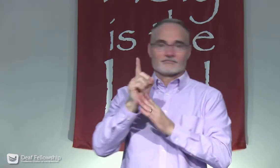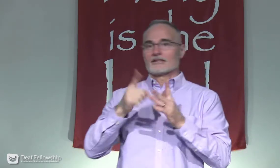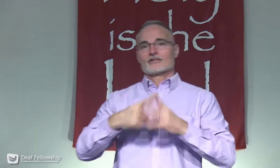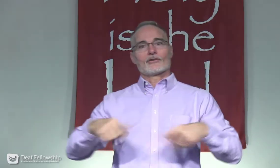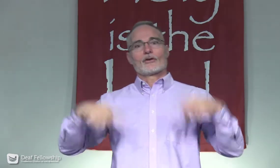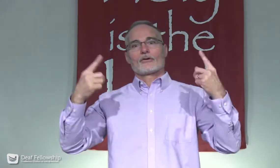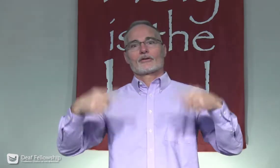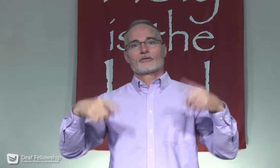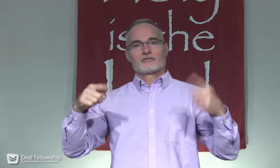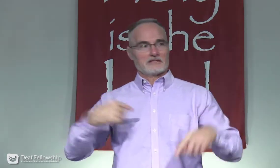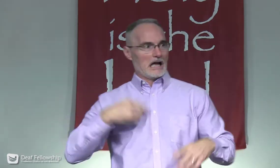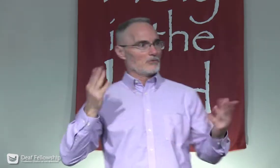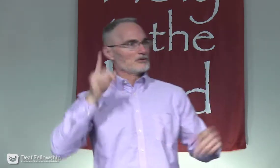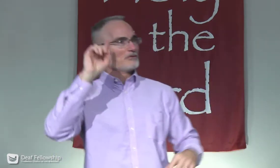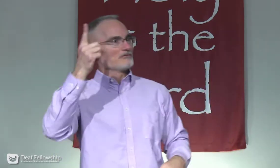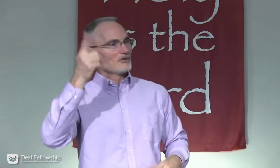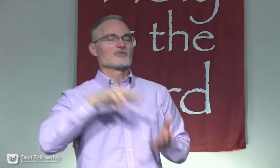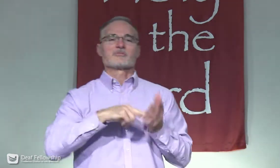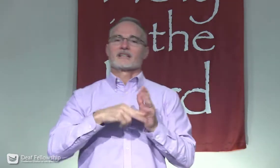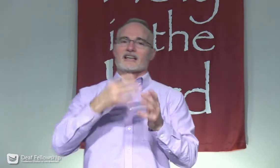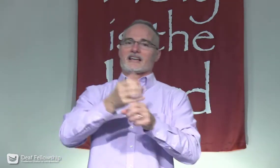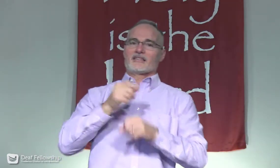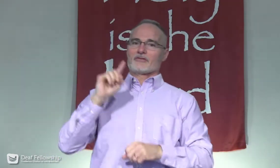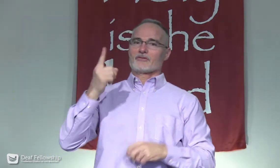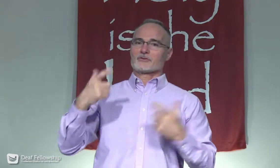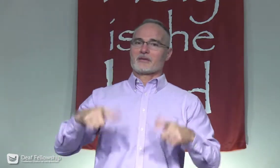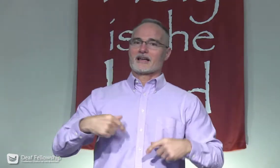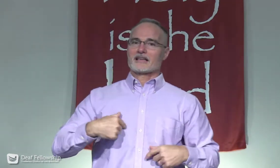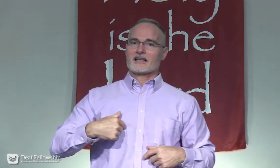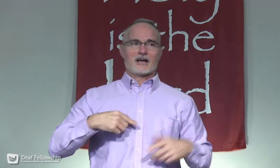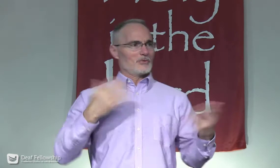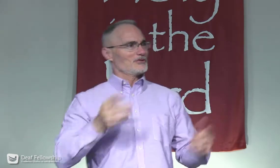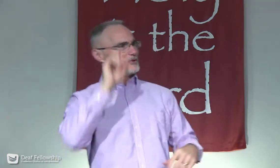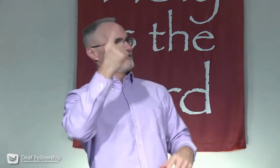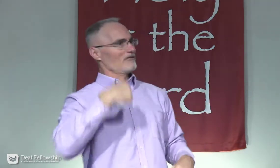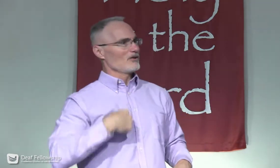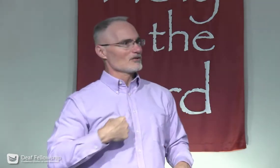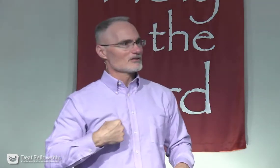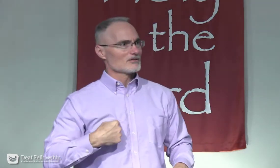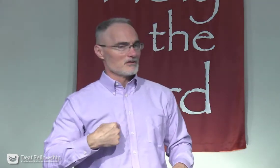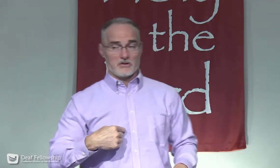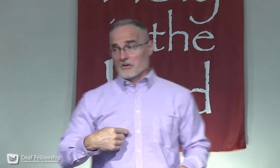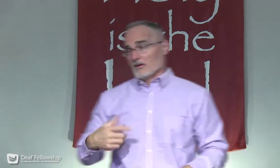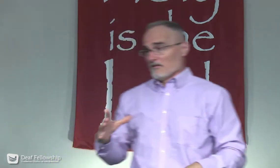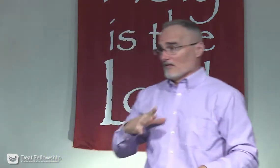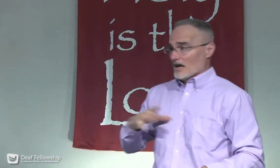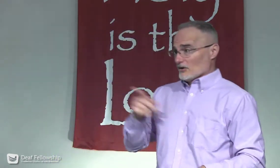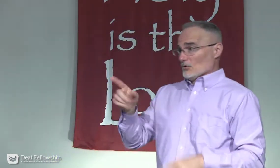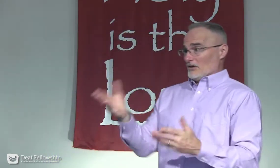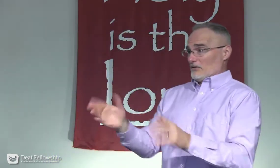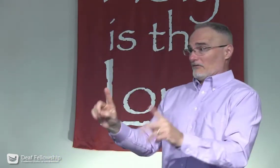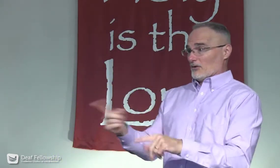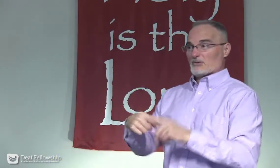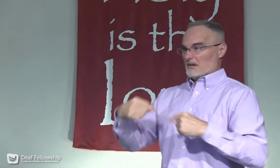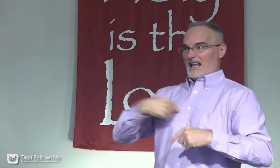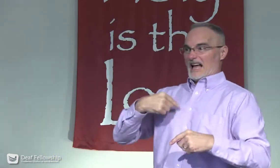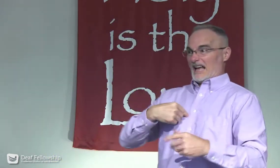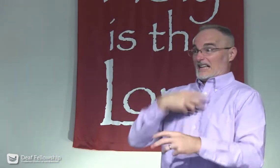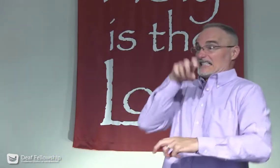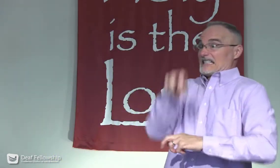come up to the table and immediately start arguing. "I was here first," meaning I get the first one.